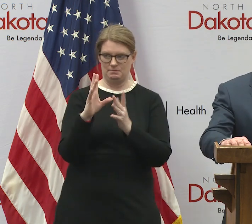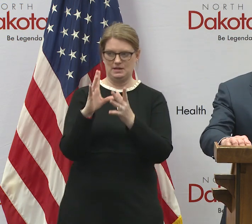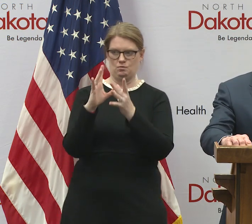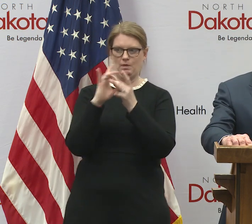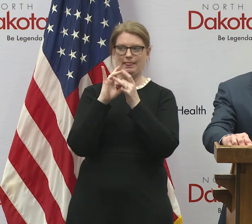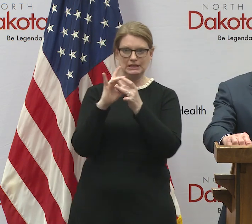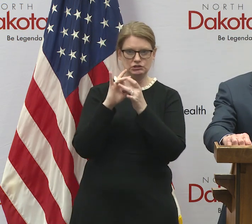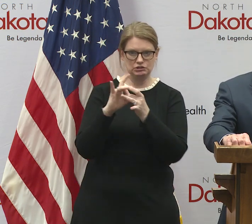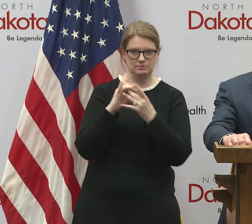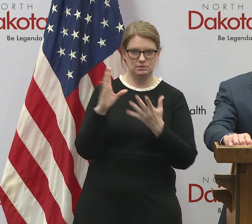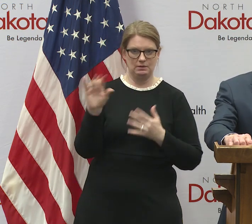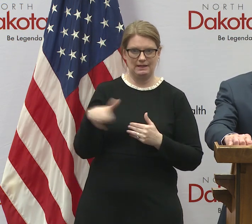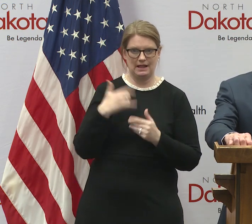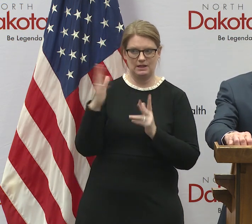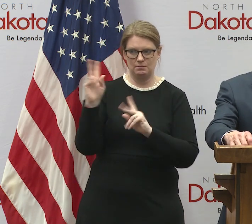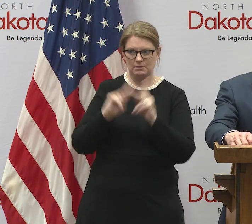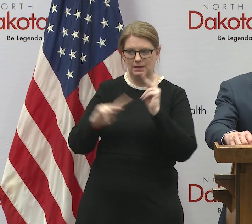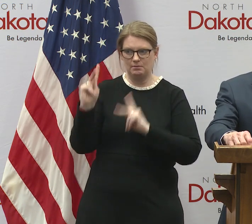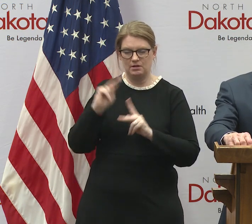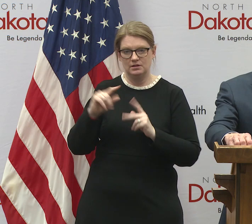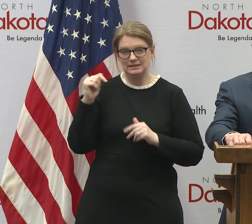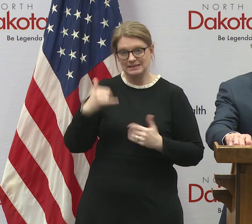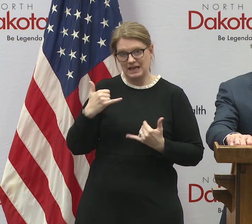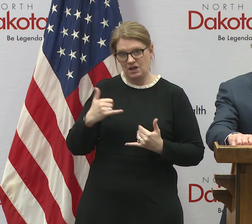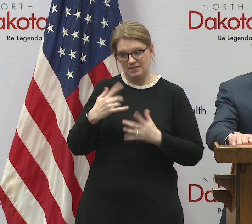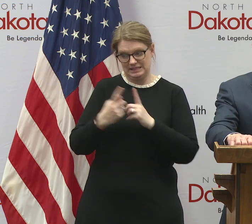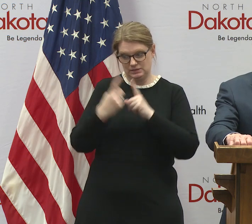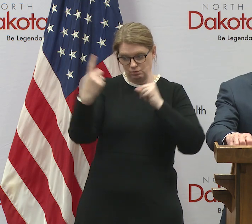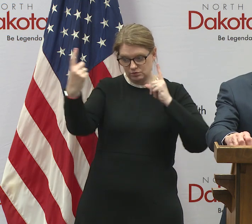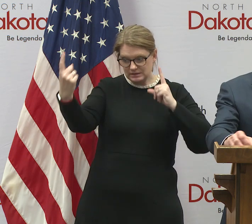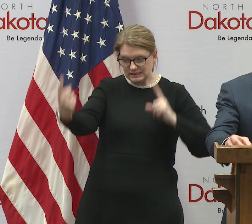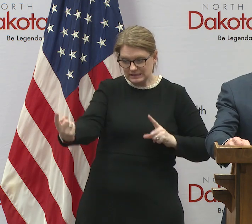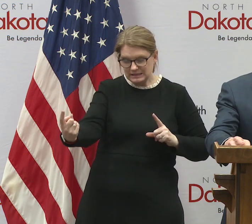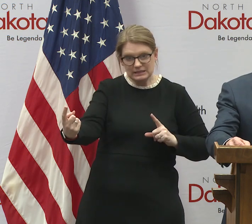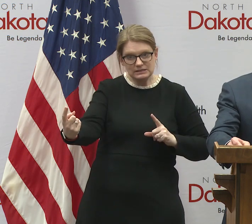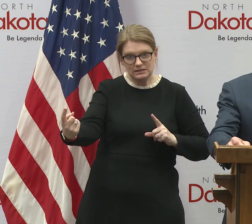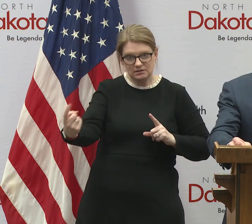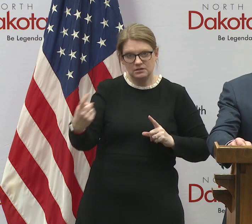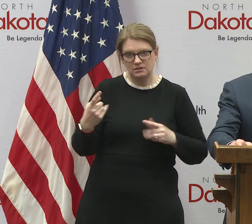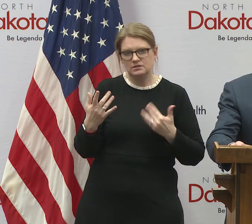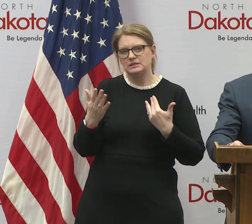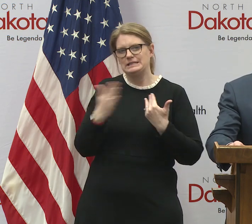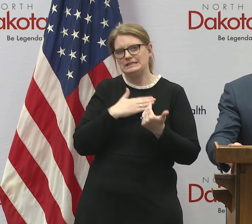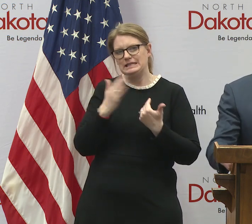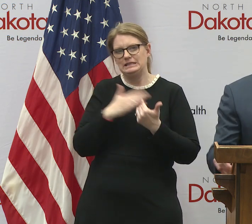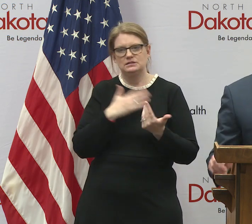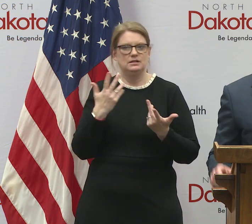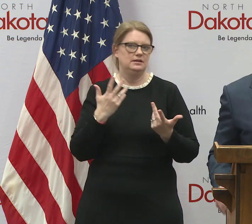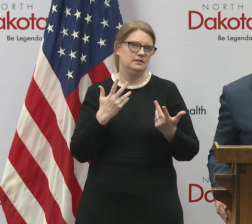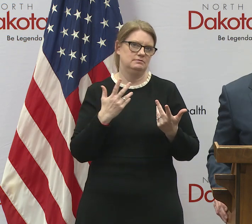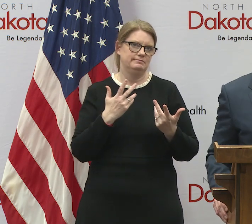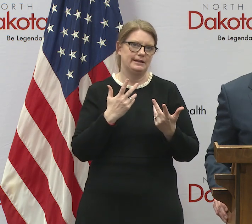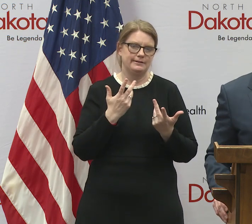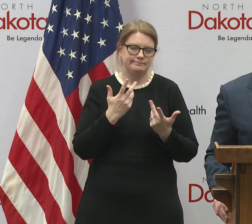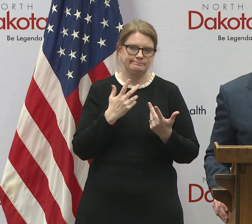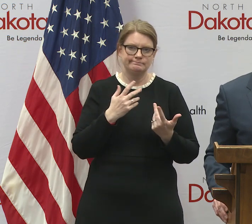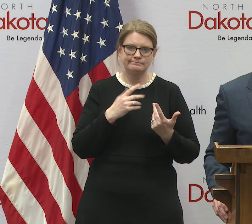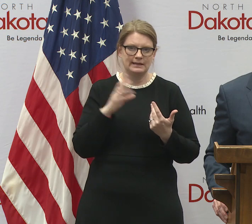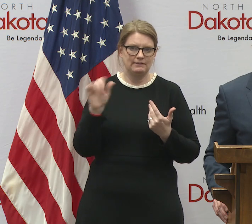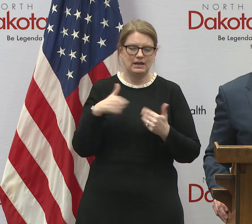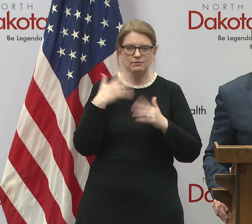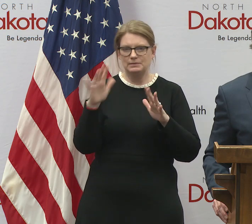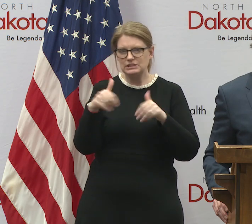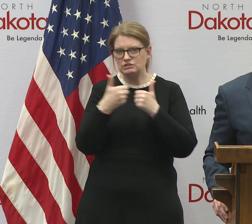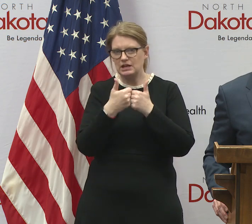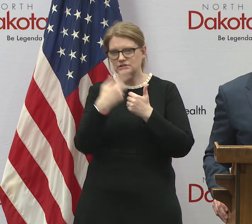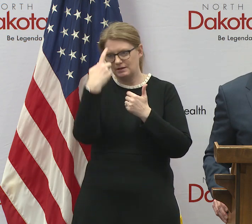and connections with others. And during this time of social distancing, it's easy for anybody that's got challenges on the